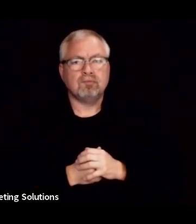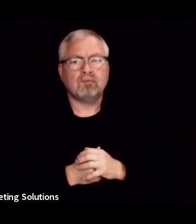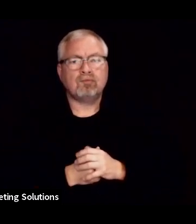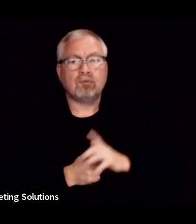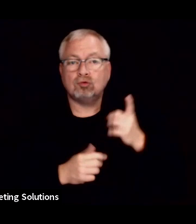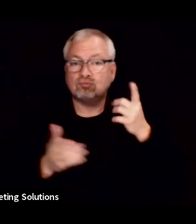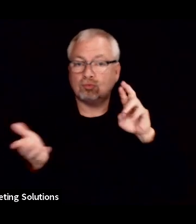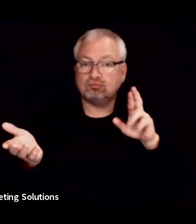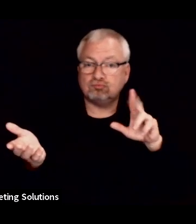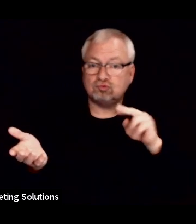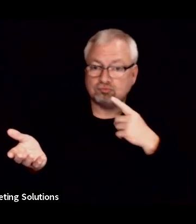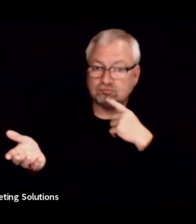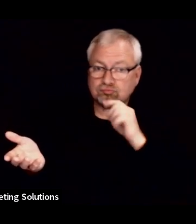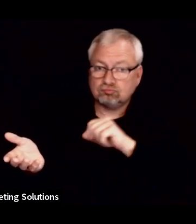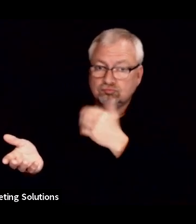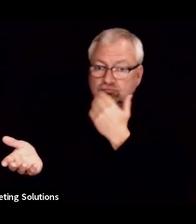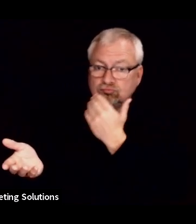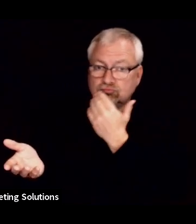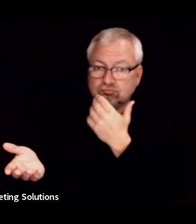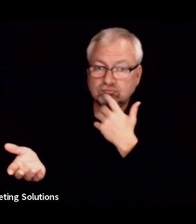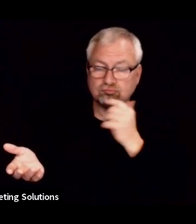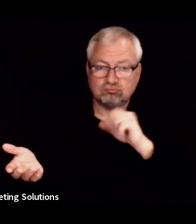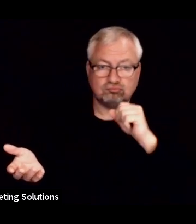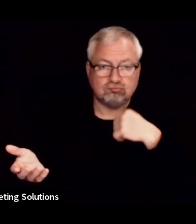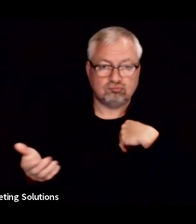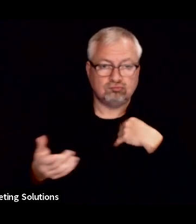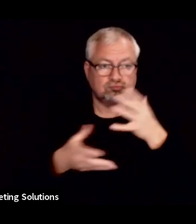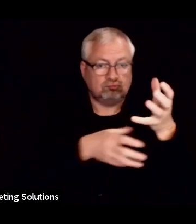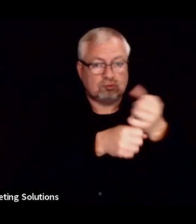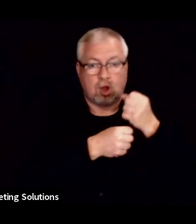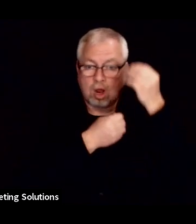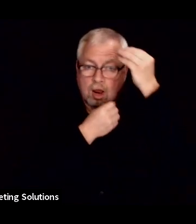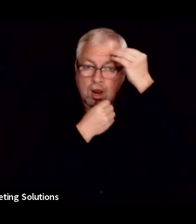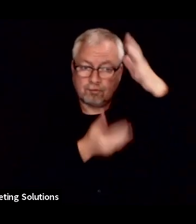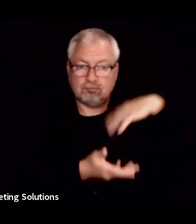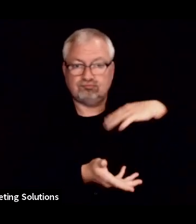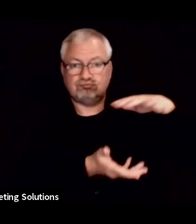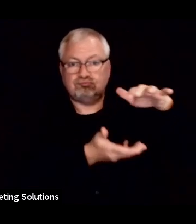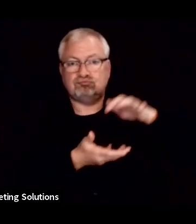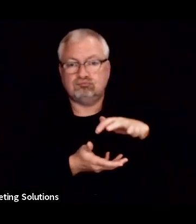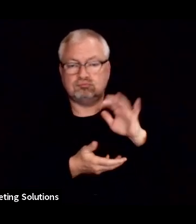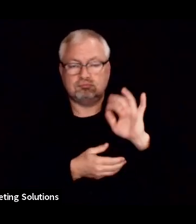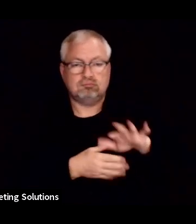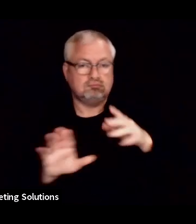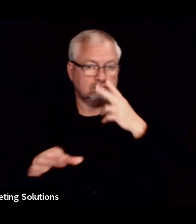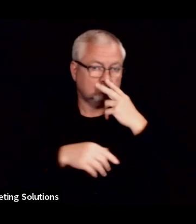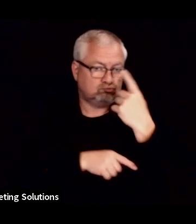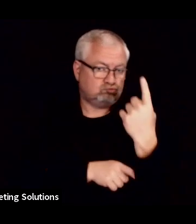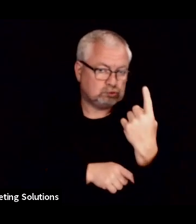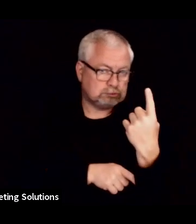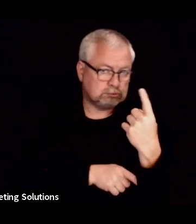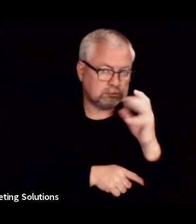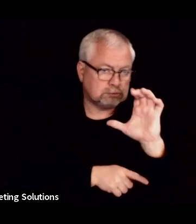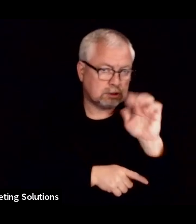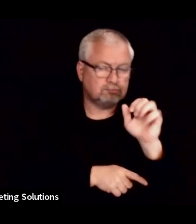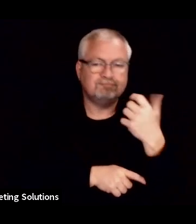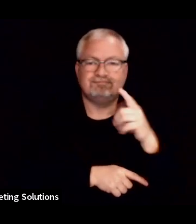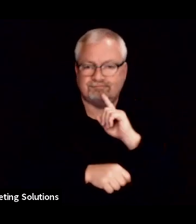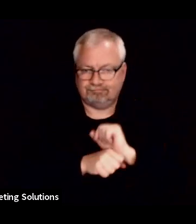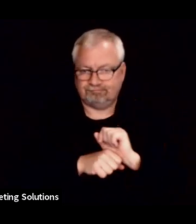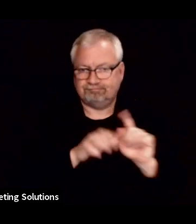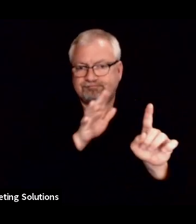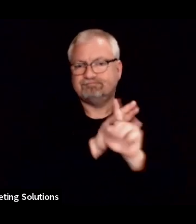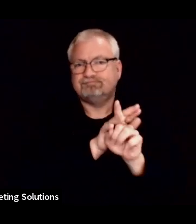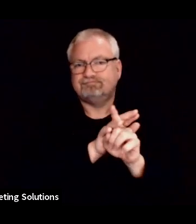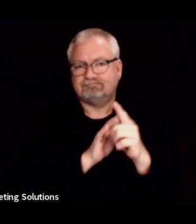receive notification of a possible case and are obtaining the medical records